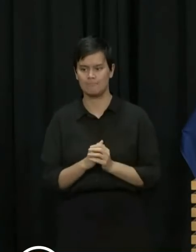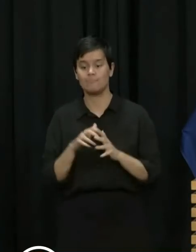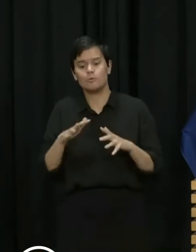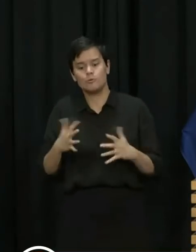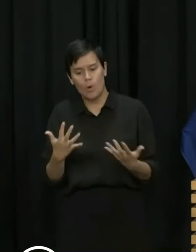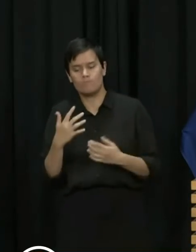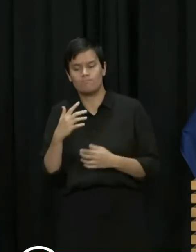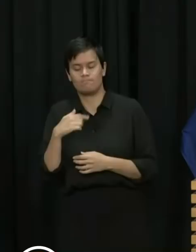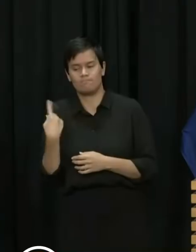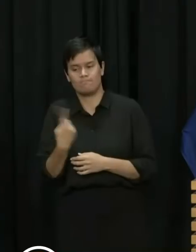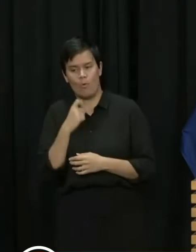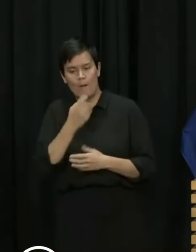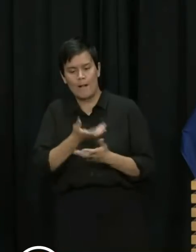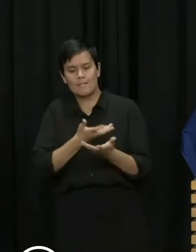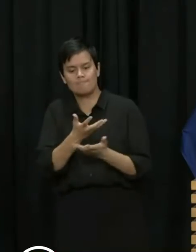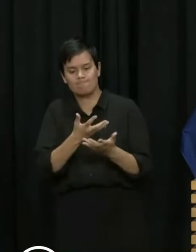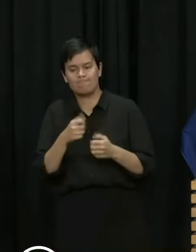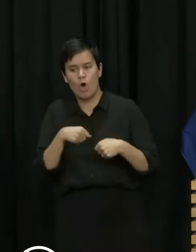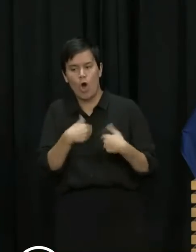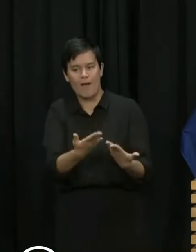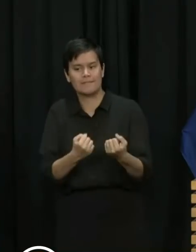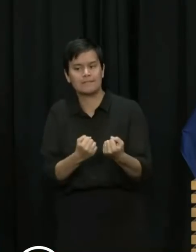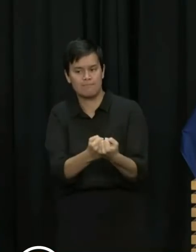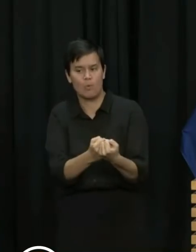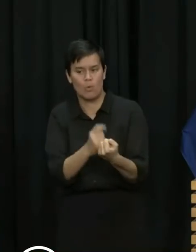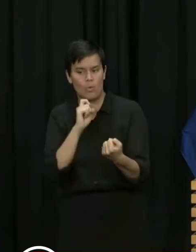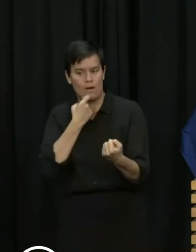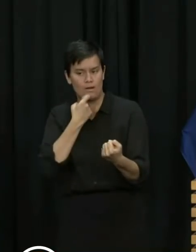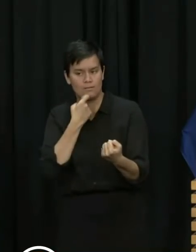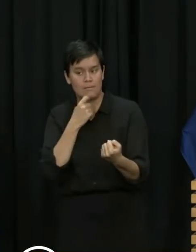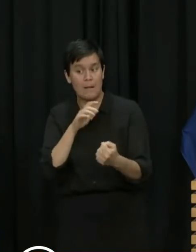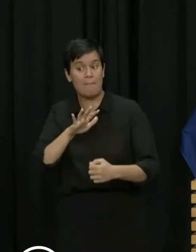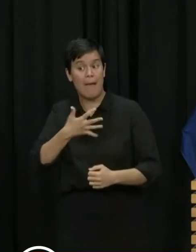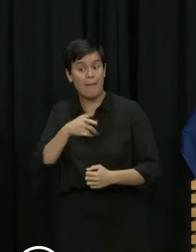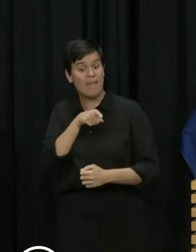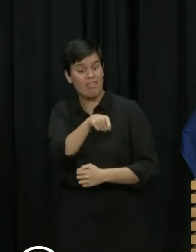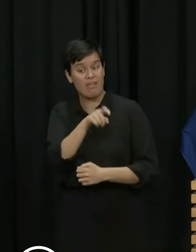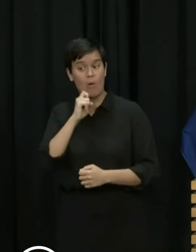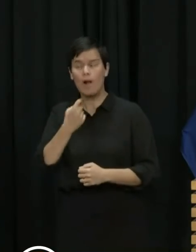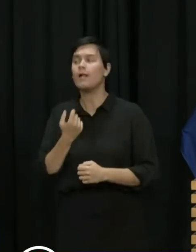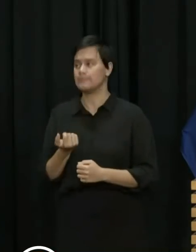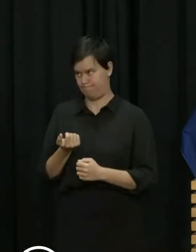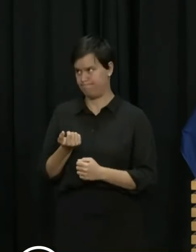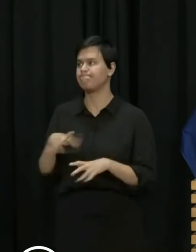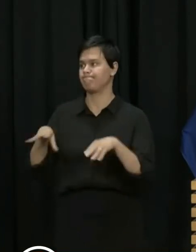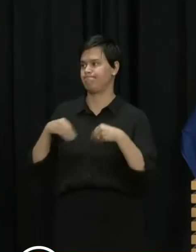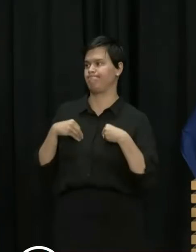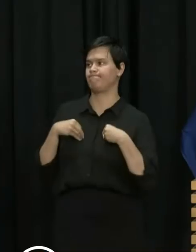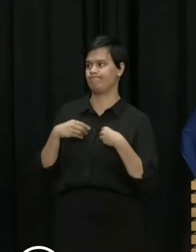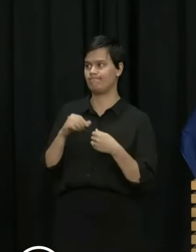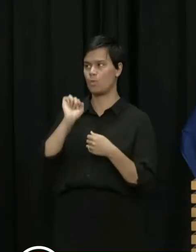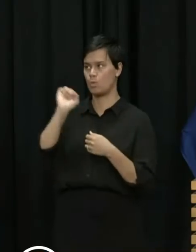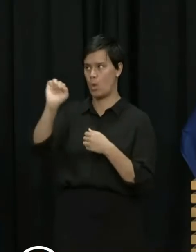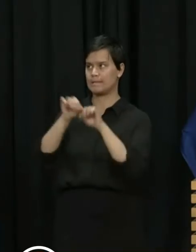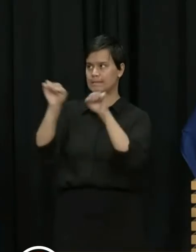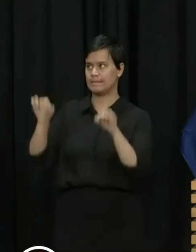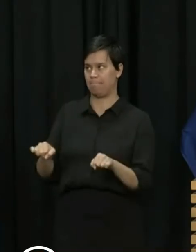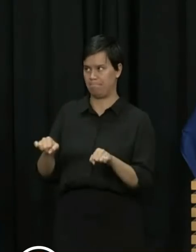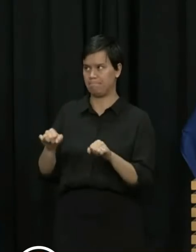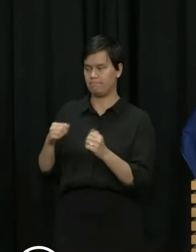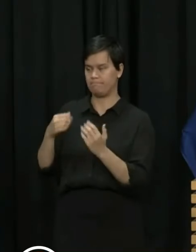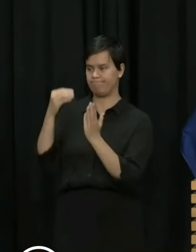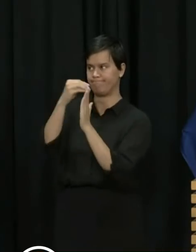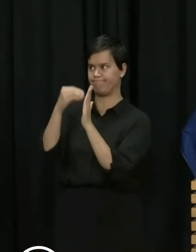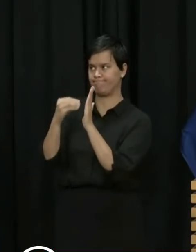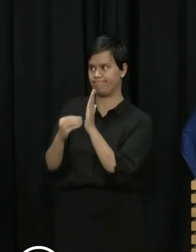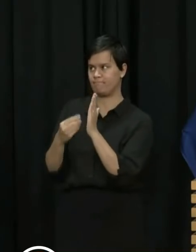to look after the health and safety of their employees. So we will just see if perhaps the use of that information system may assist them with making